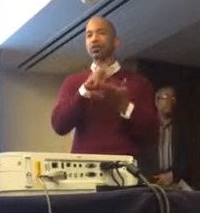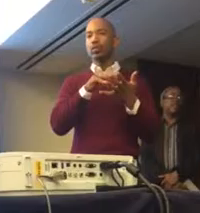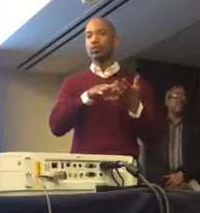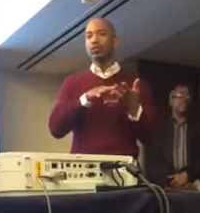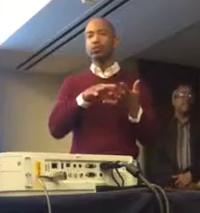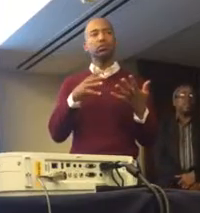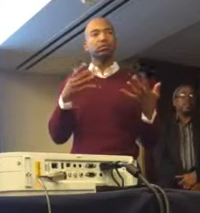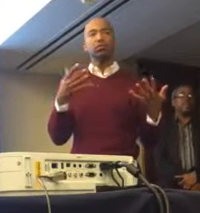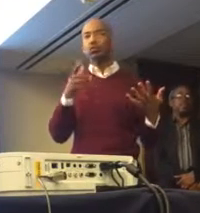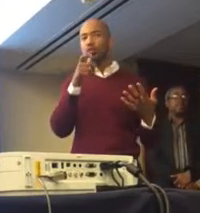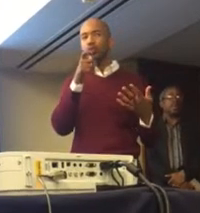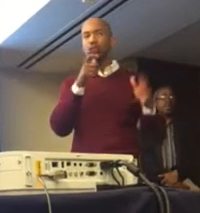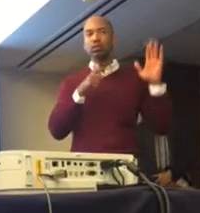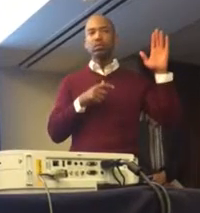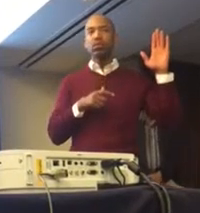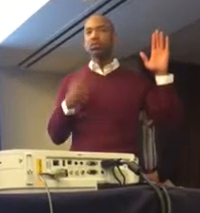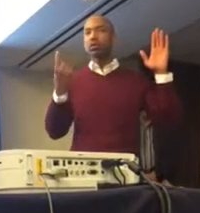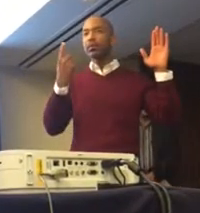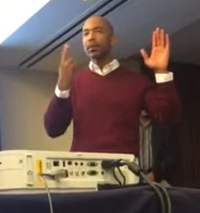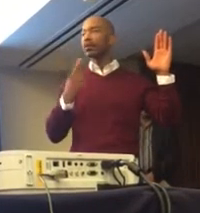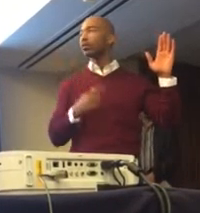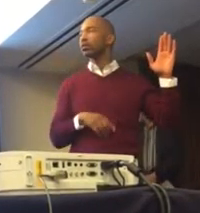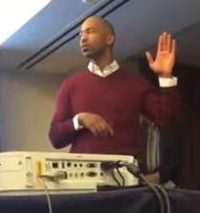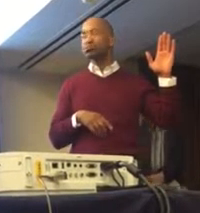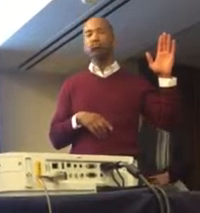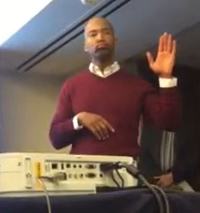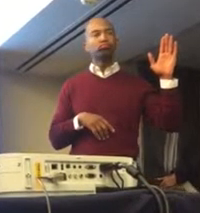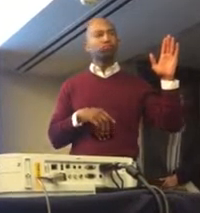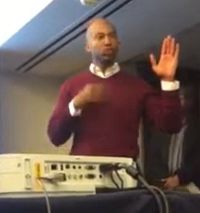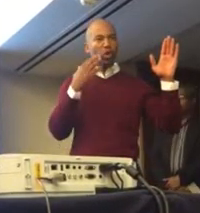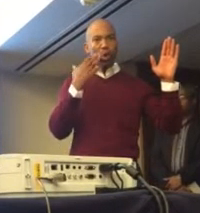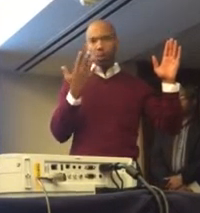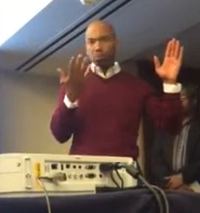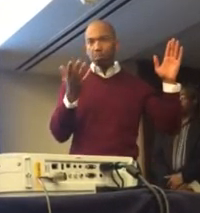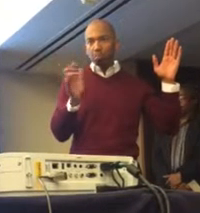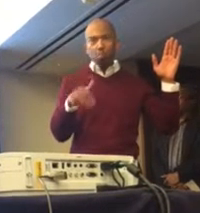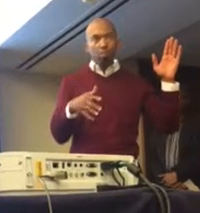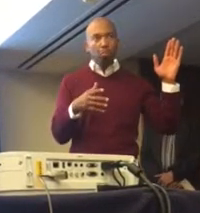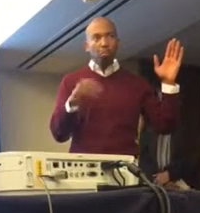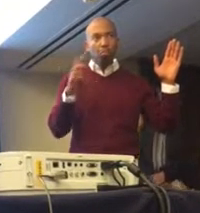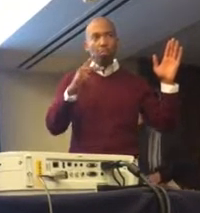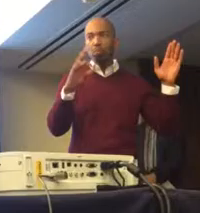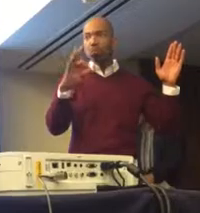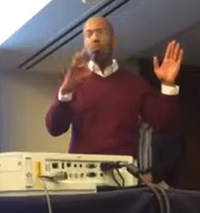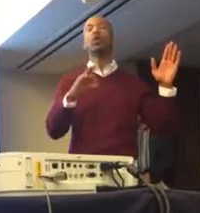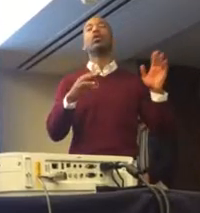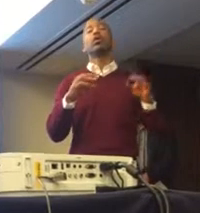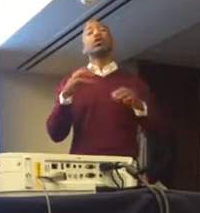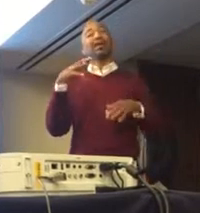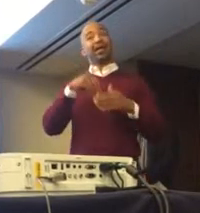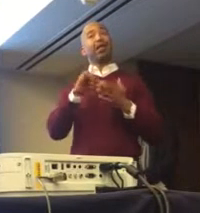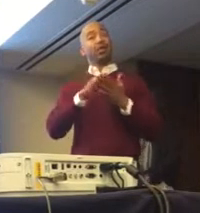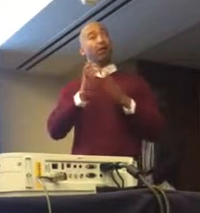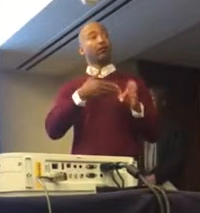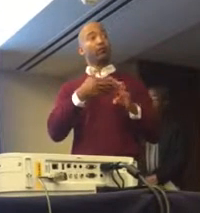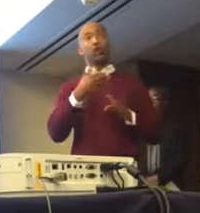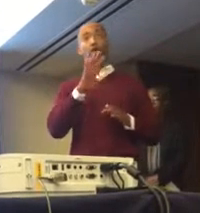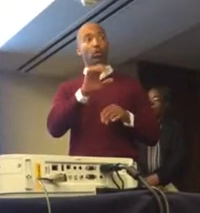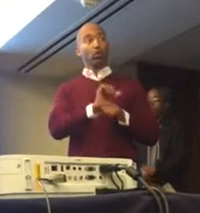students? Something you kind of a go-to person in a way. All right, so in that, you'll know a huge part